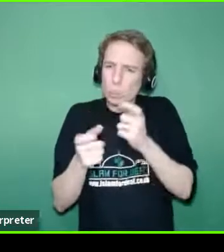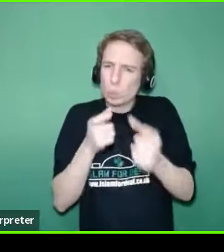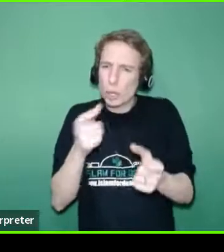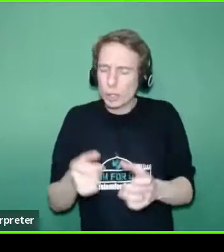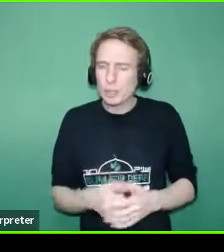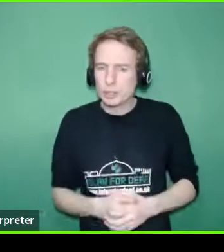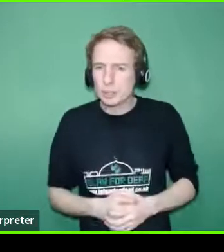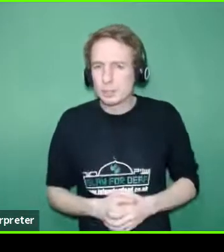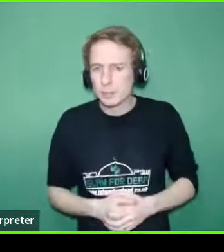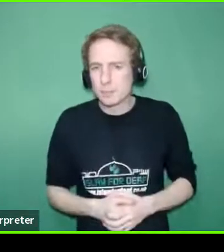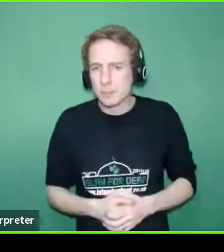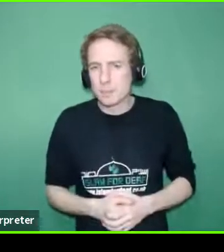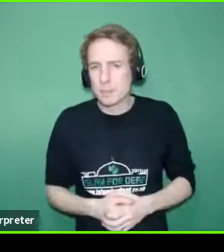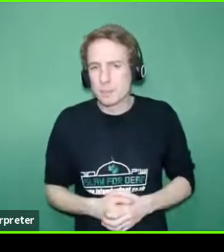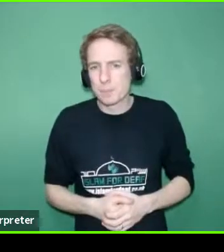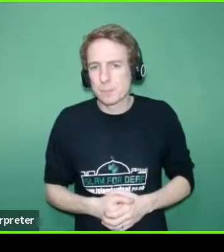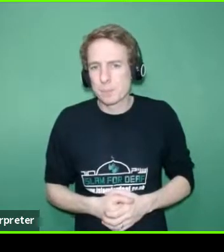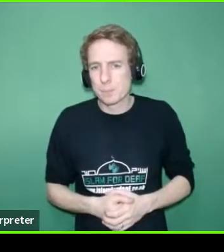we